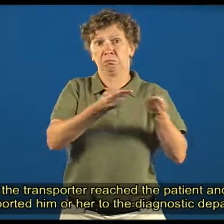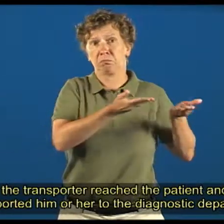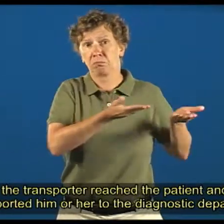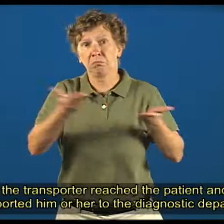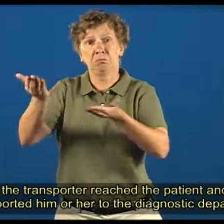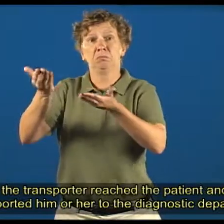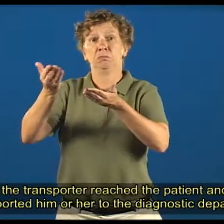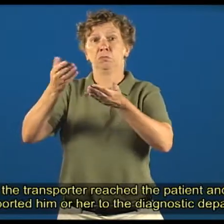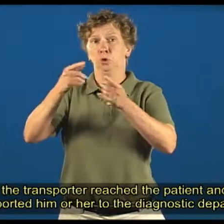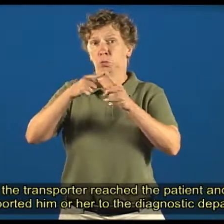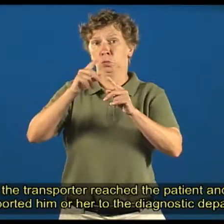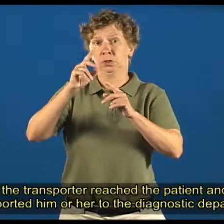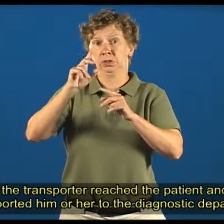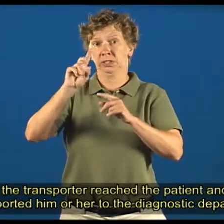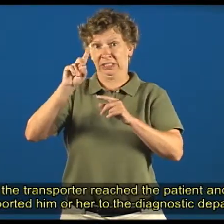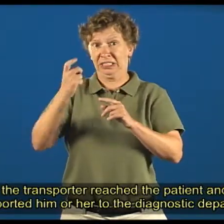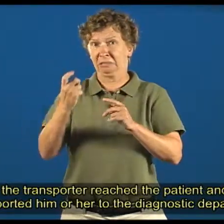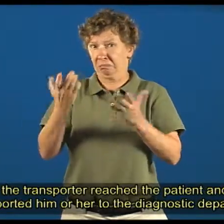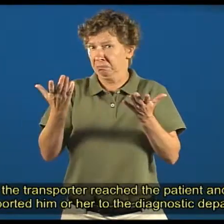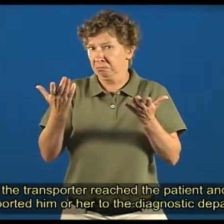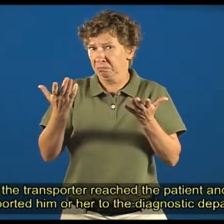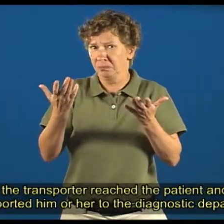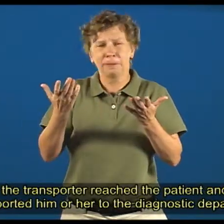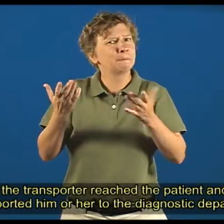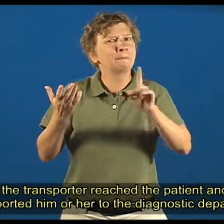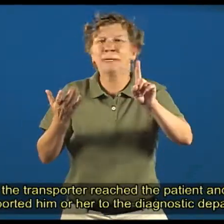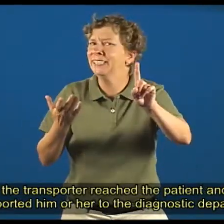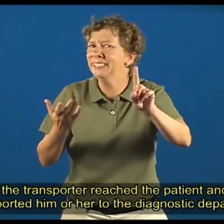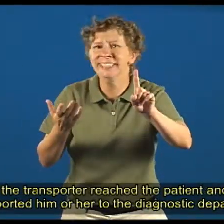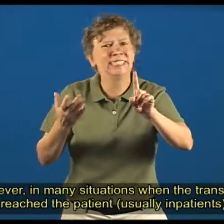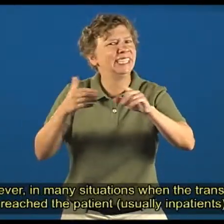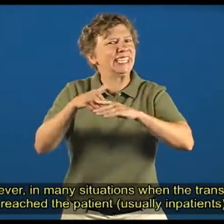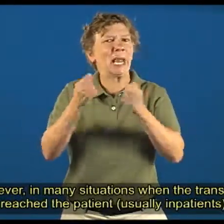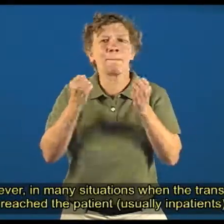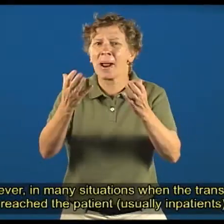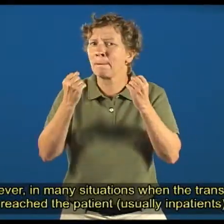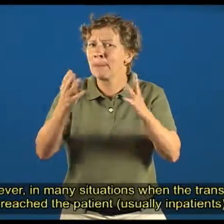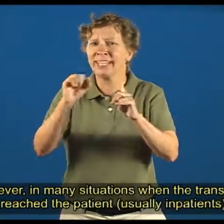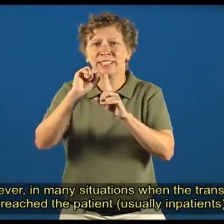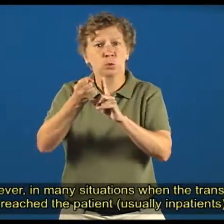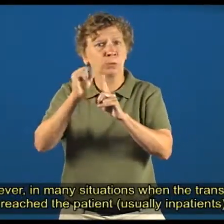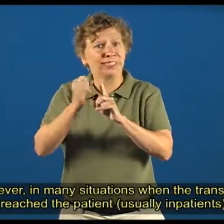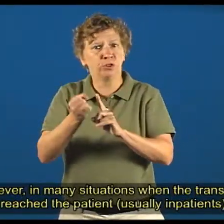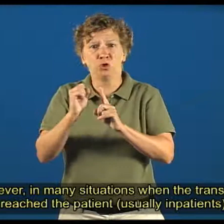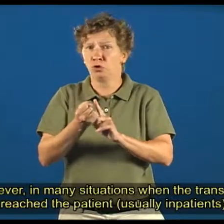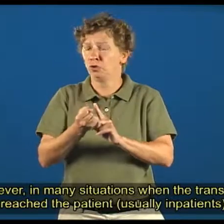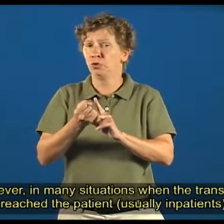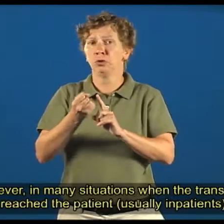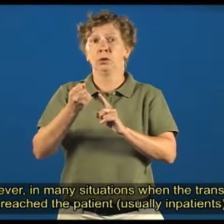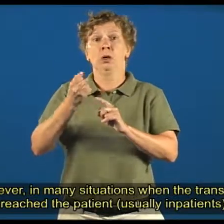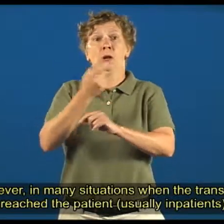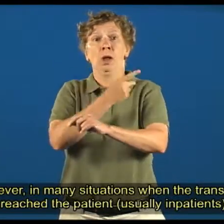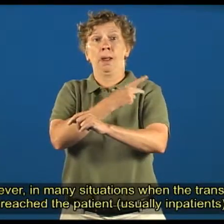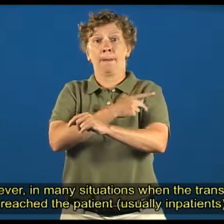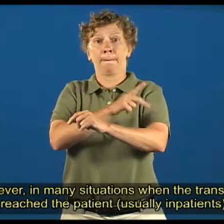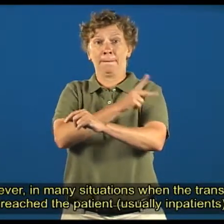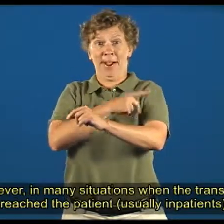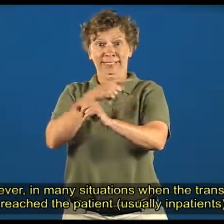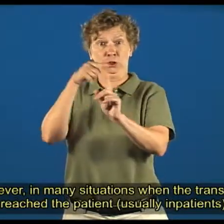patient and transported him or her to the diagnostic department. However, in many situations, when the transporter reached